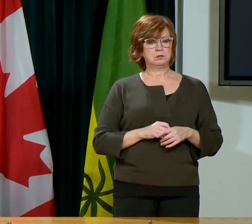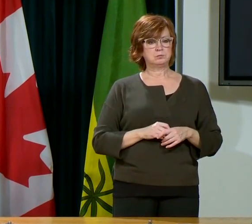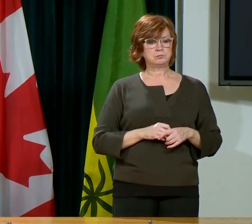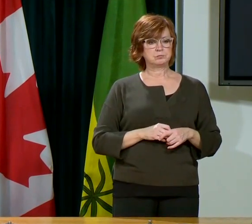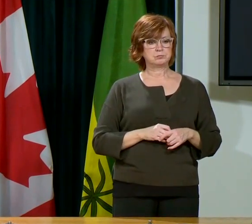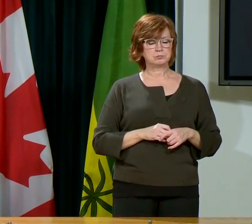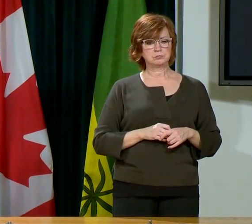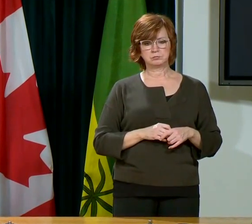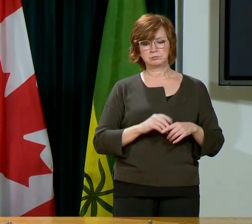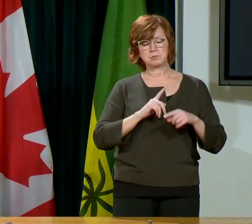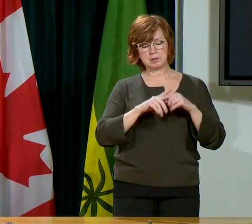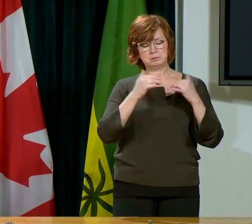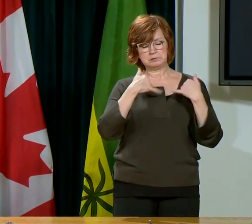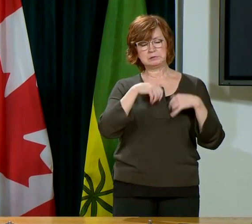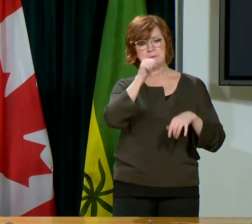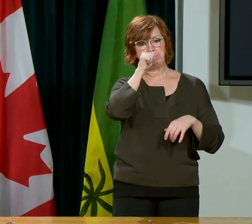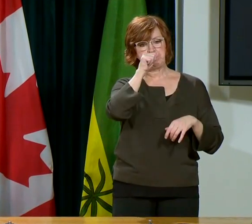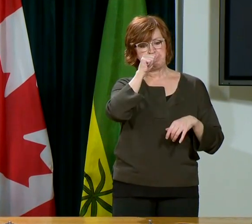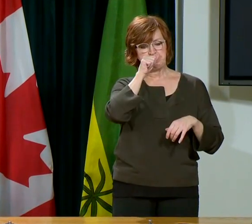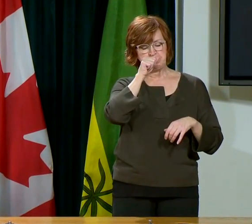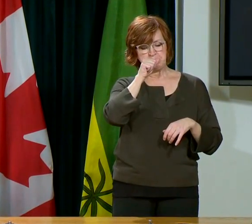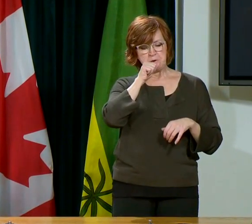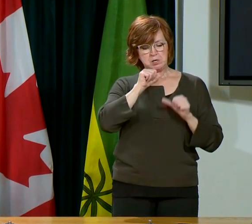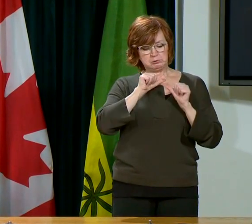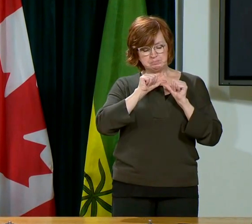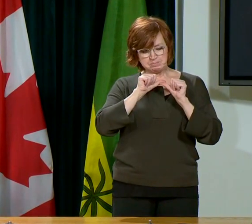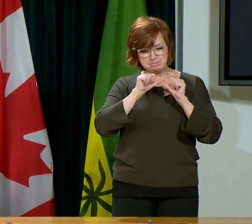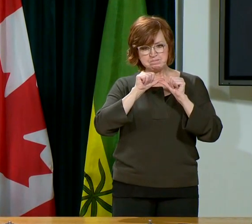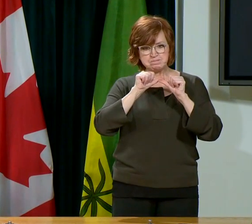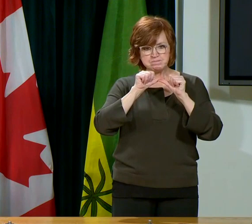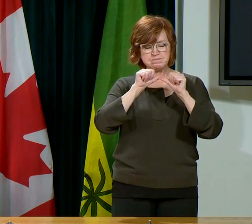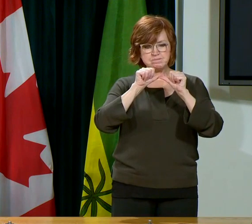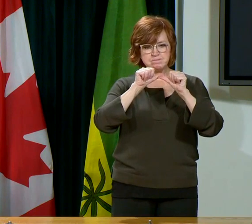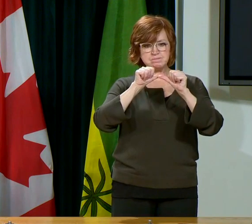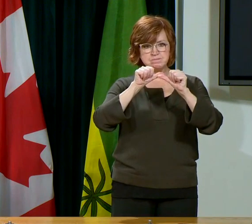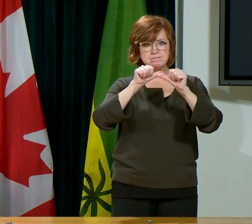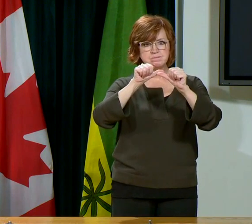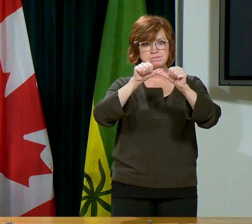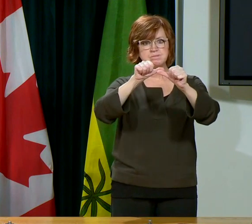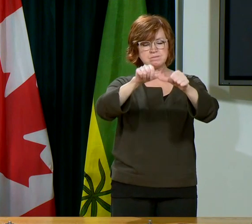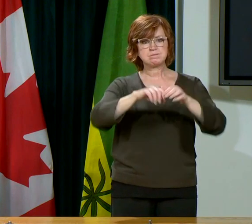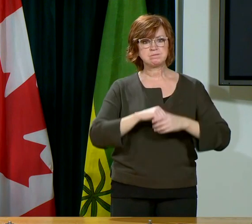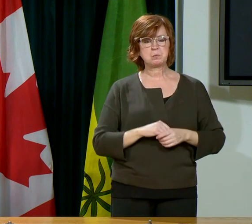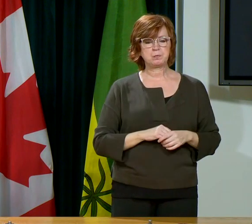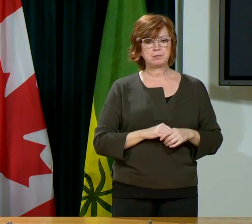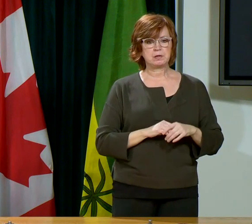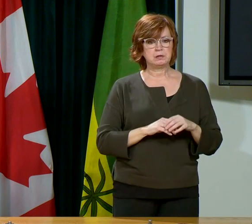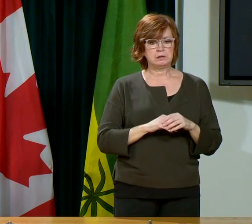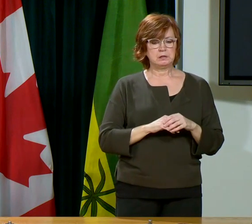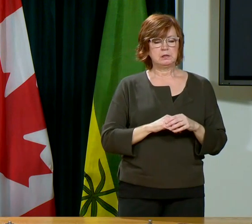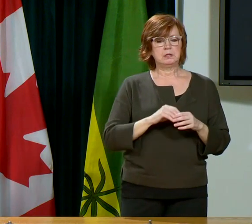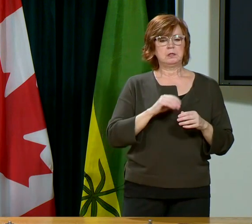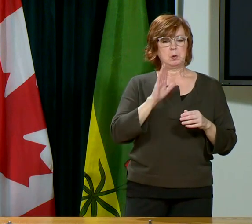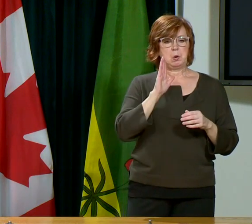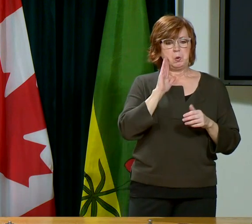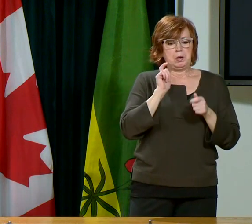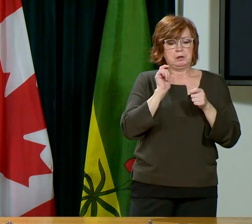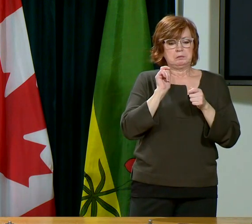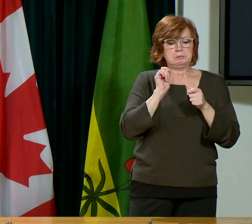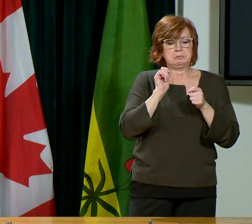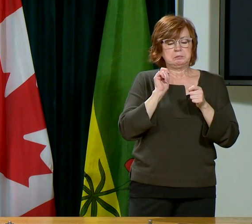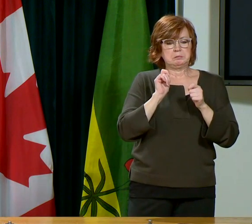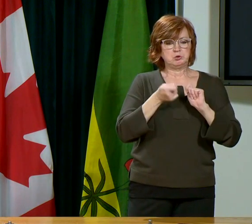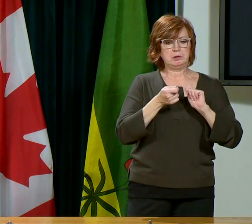while. And then as we continue to see our numbers, what measures can we cautiously relax, creating minimum